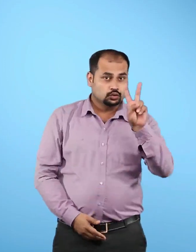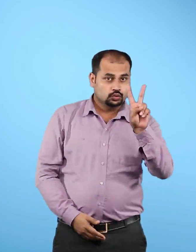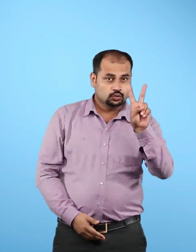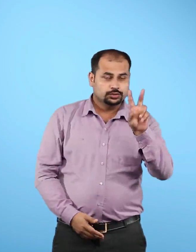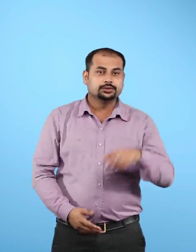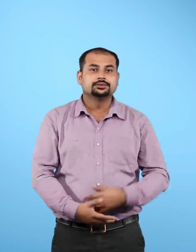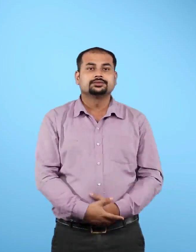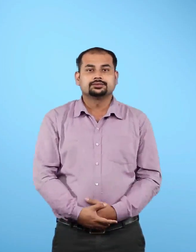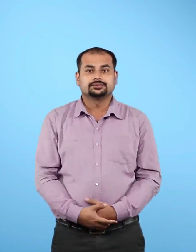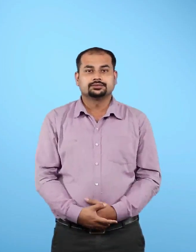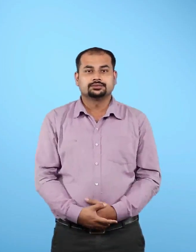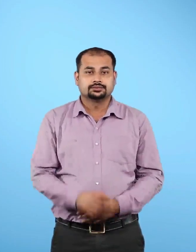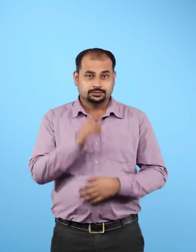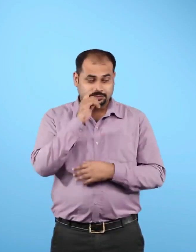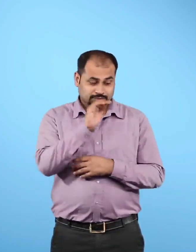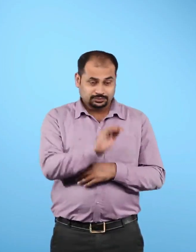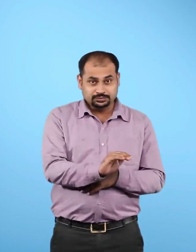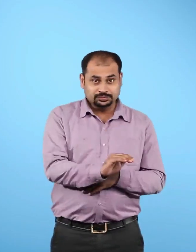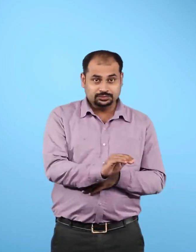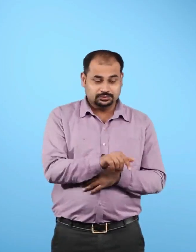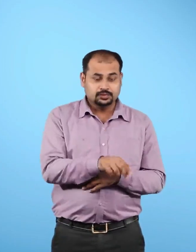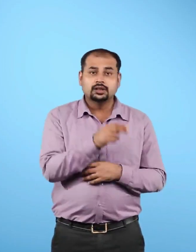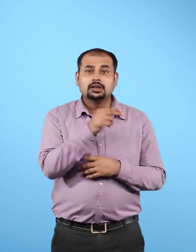Two. Kiran went shopping